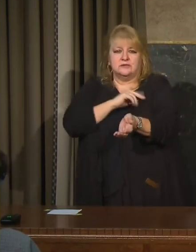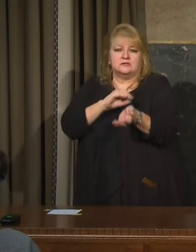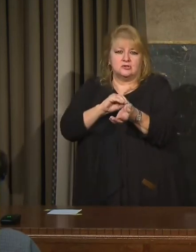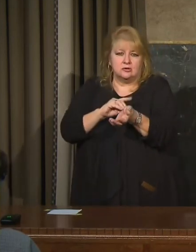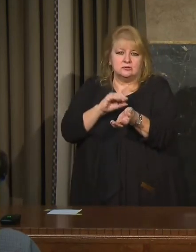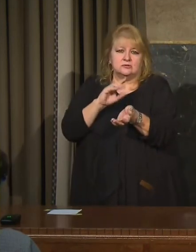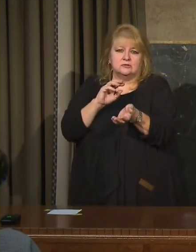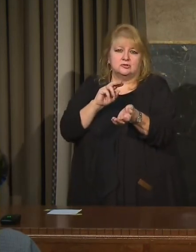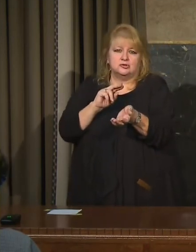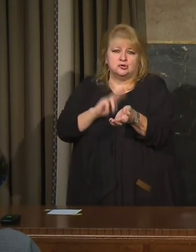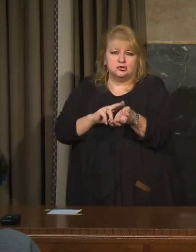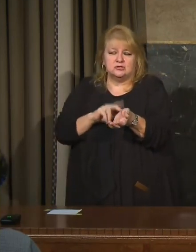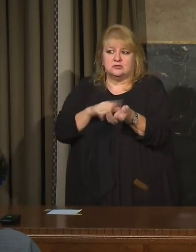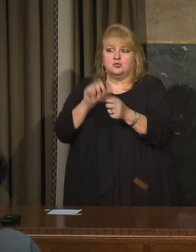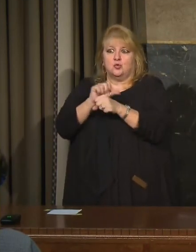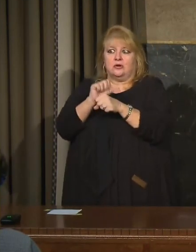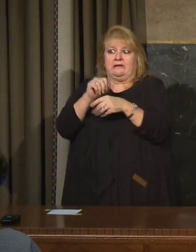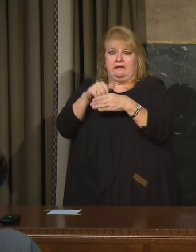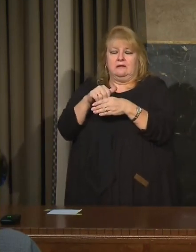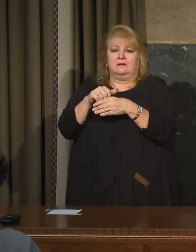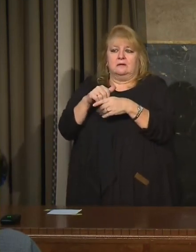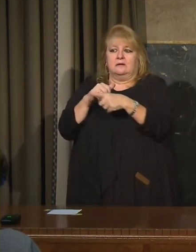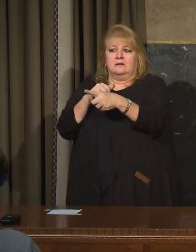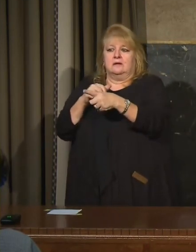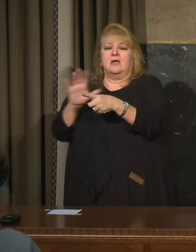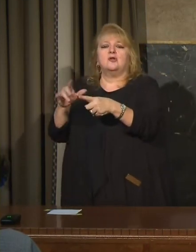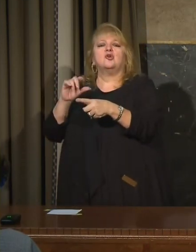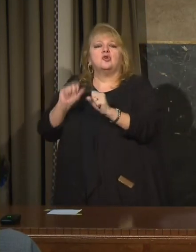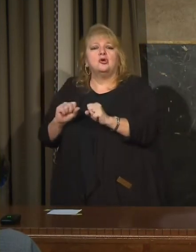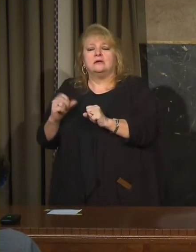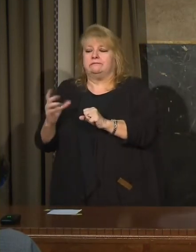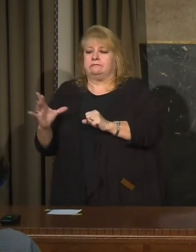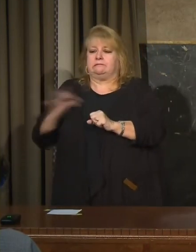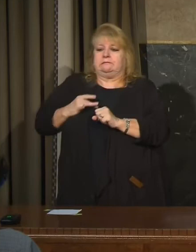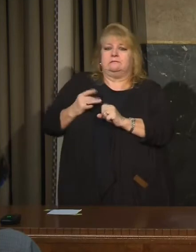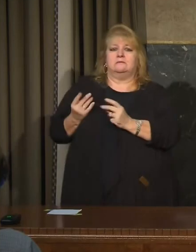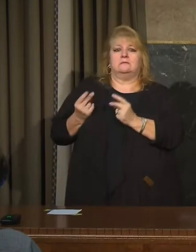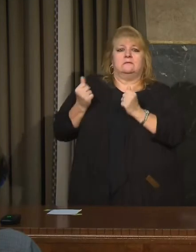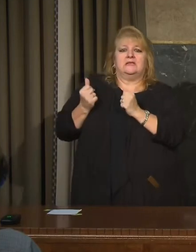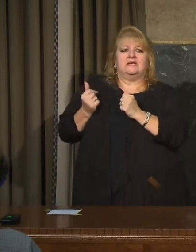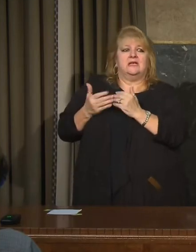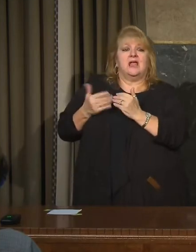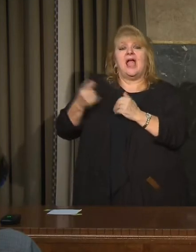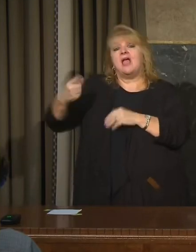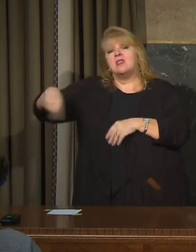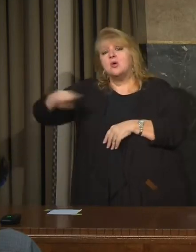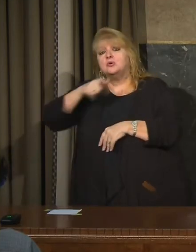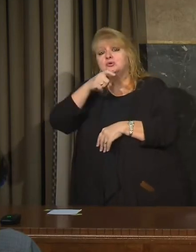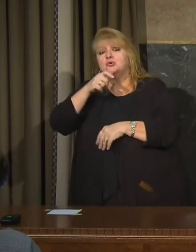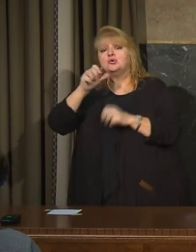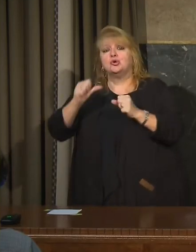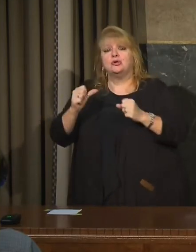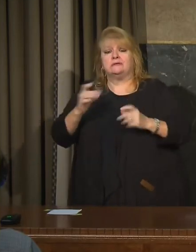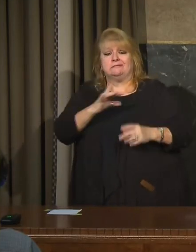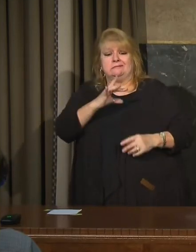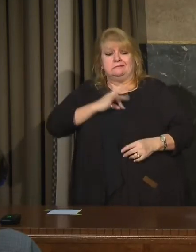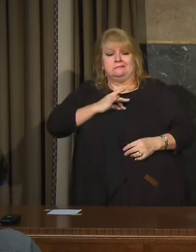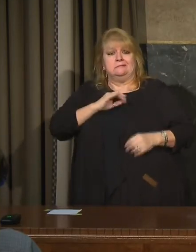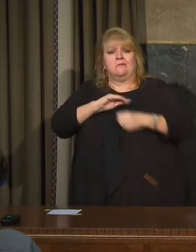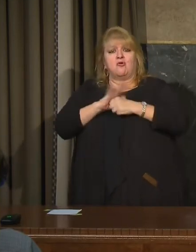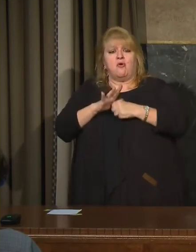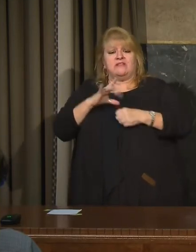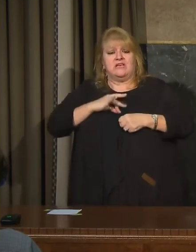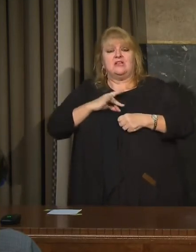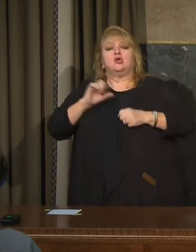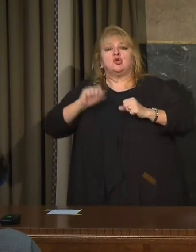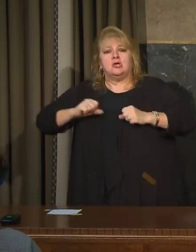to suffer health consequences, severe health consequences. It's an imperfect process. I think the CDC did a pretty good job. You know, we tried in